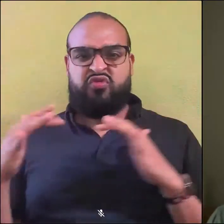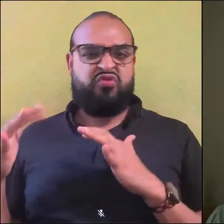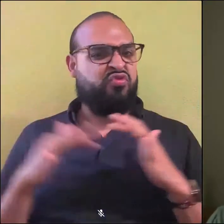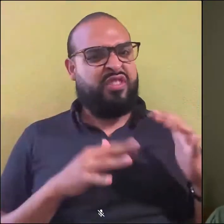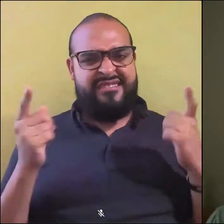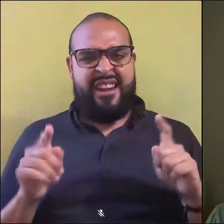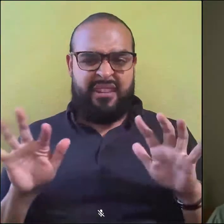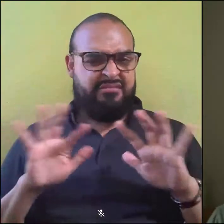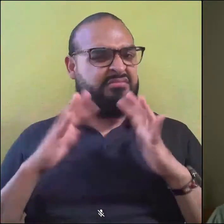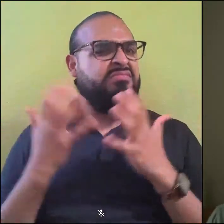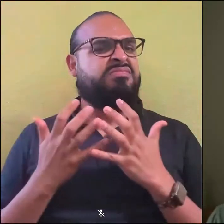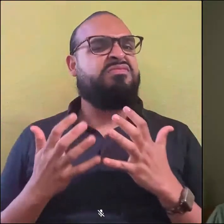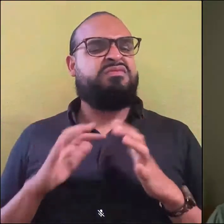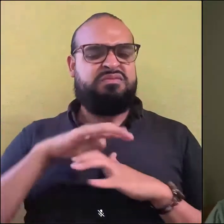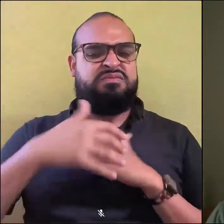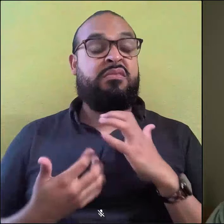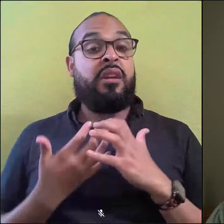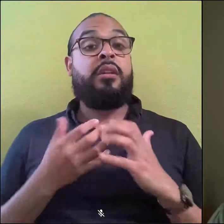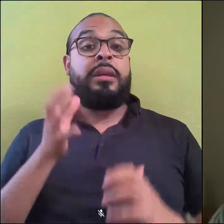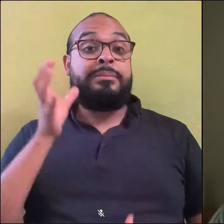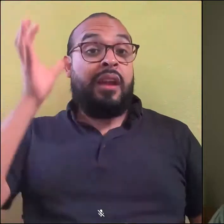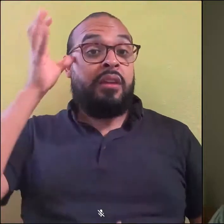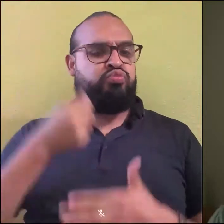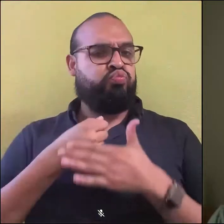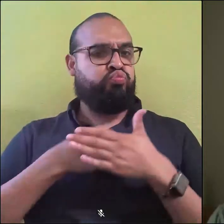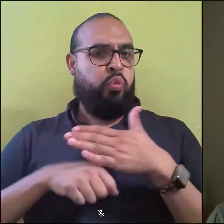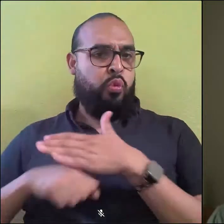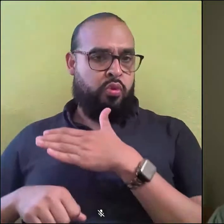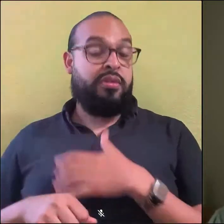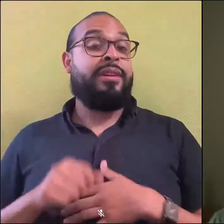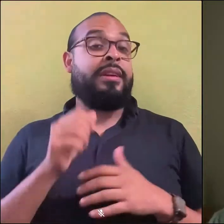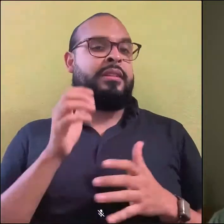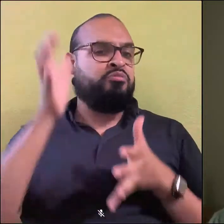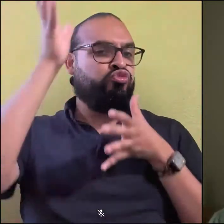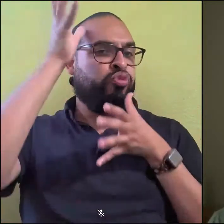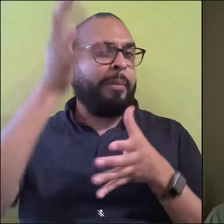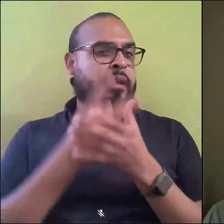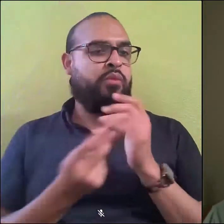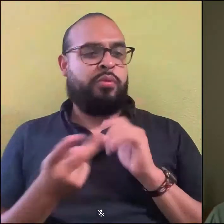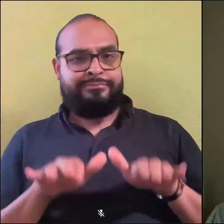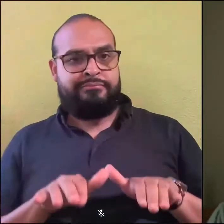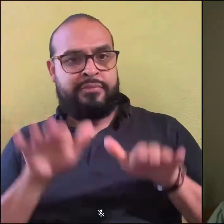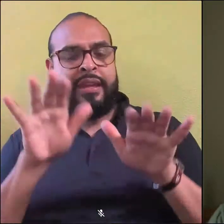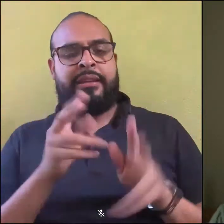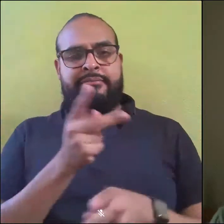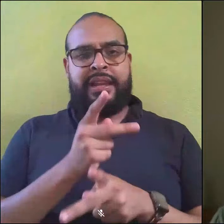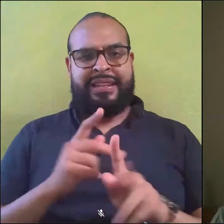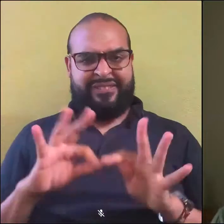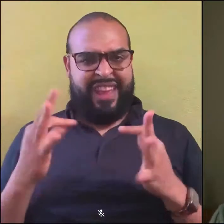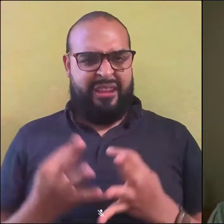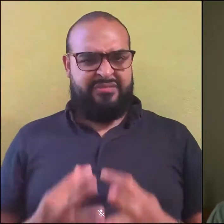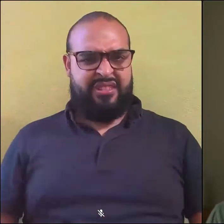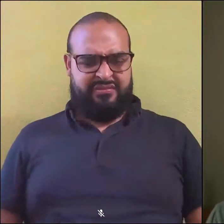And within that context, my parents are born, my grandparents are raising families. Now, it's not clear to me exactly at that